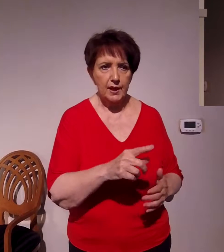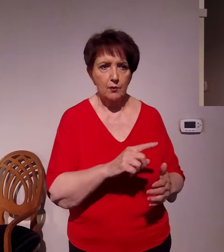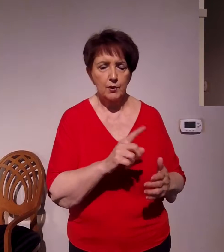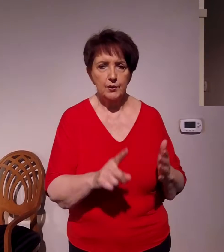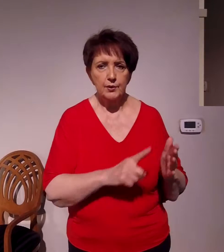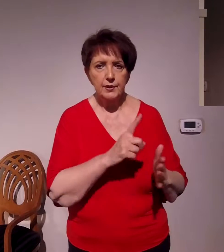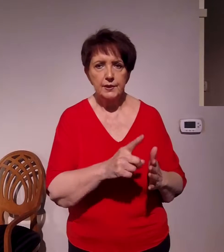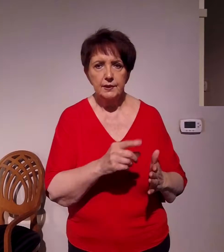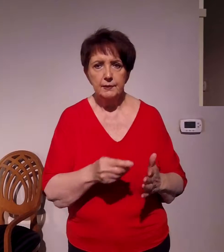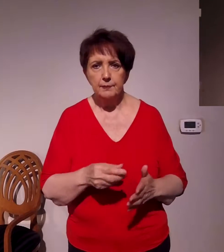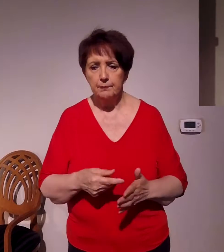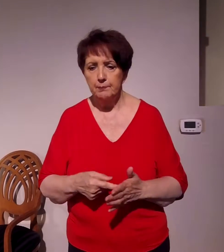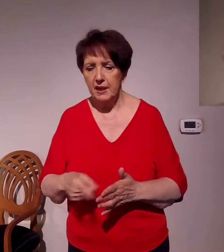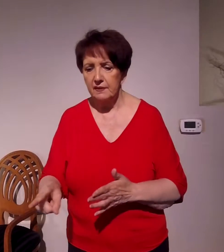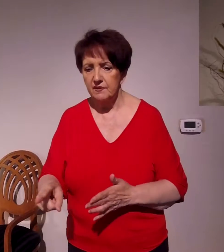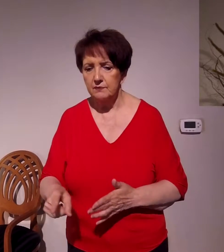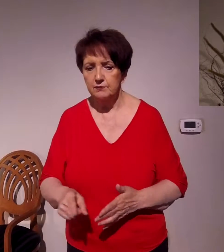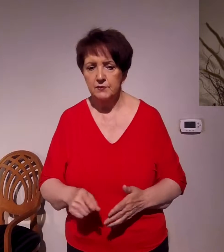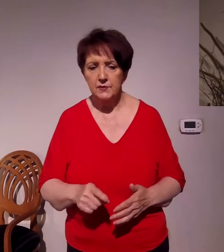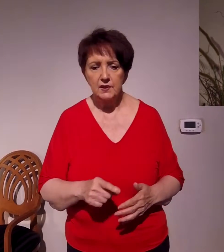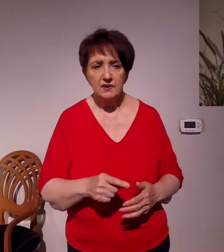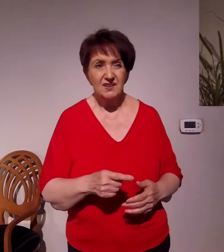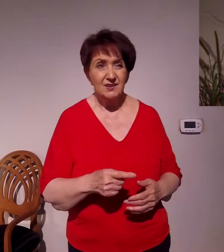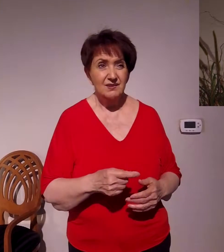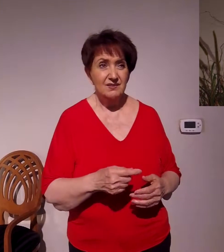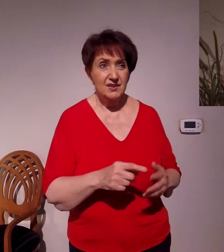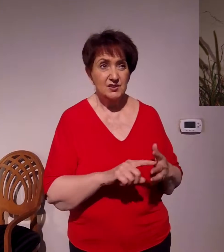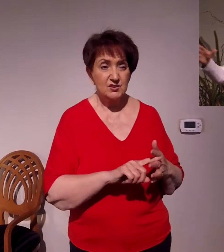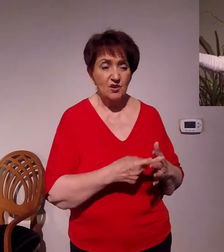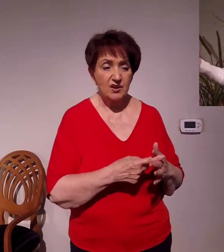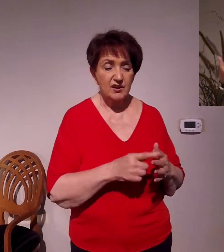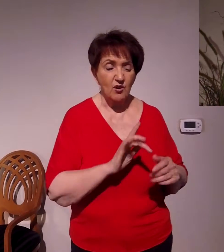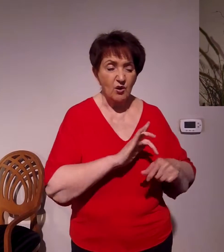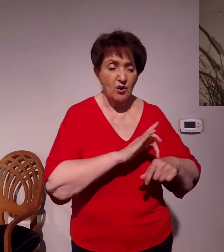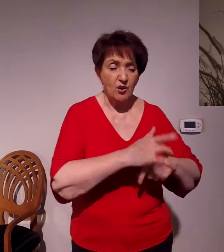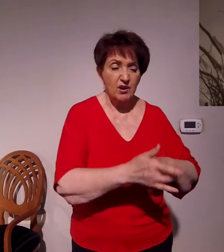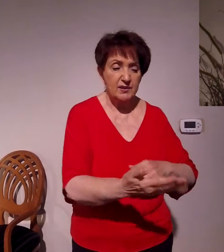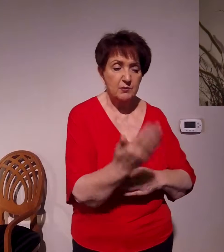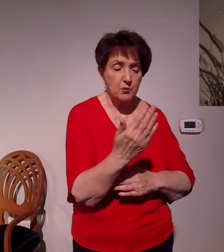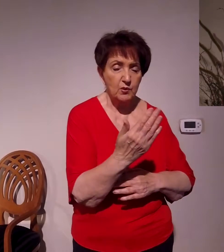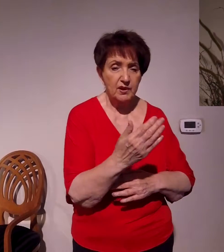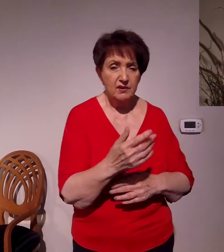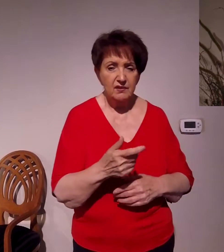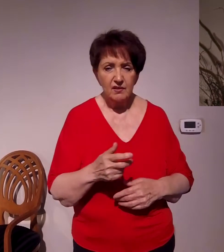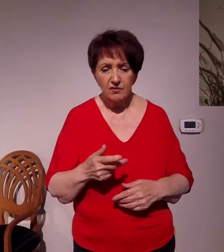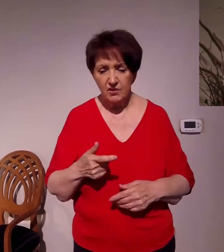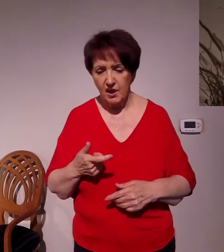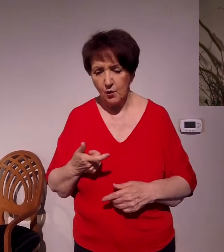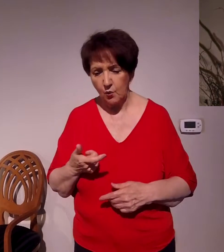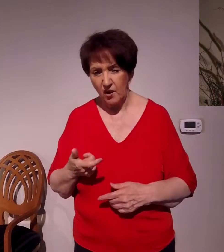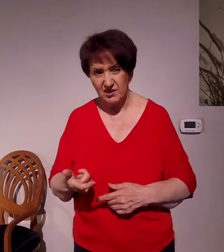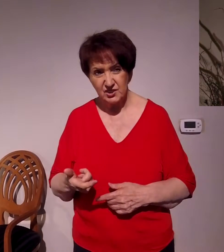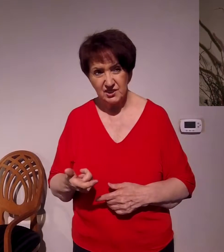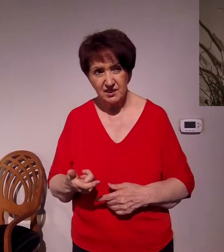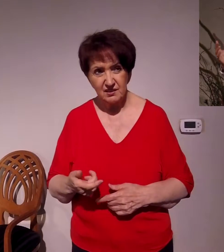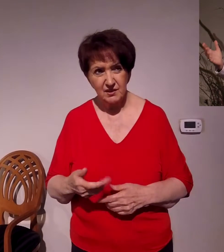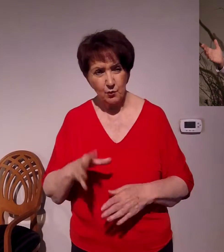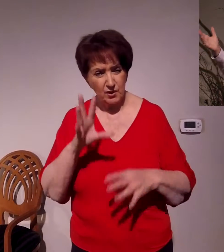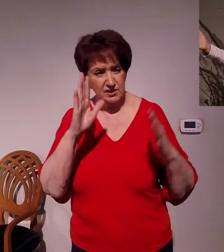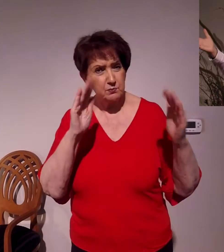them the pay. Now the ones that started very early in the morning, they watched all this and they were expecting more than